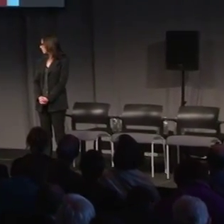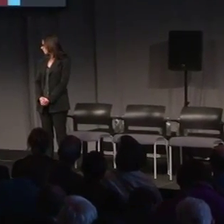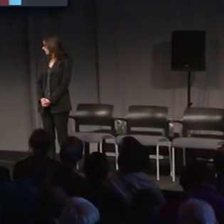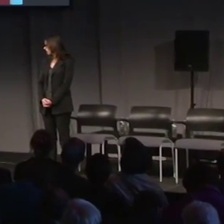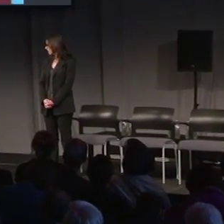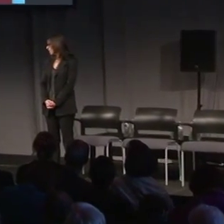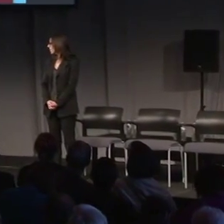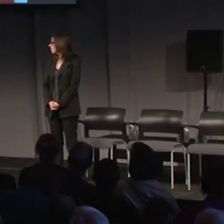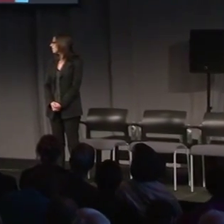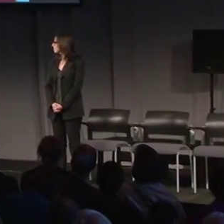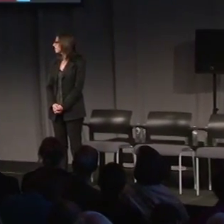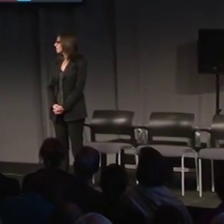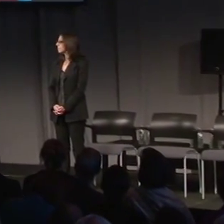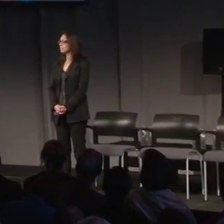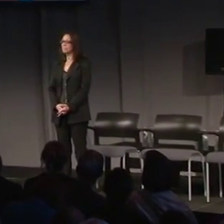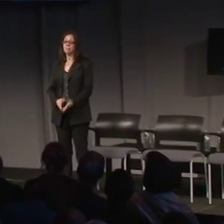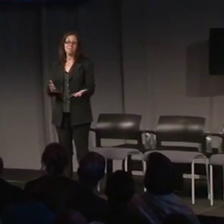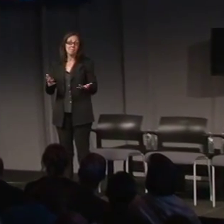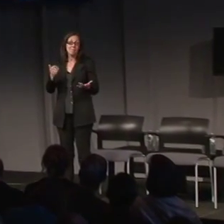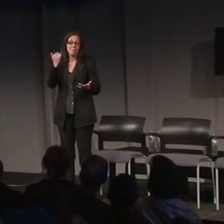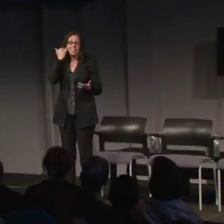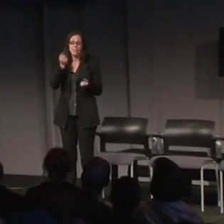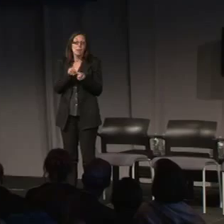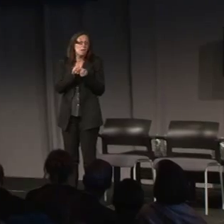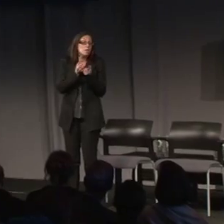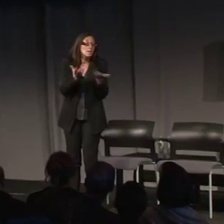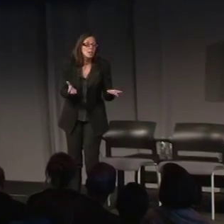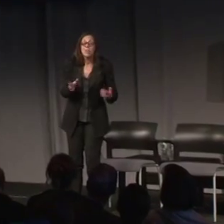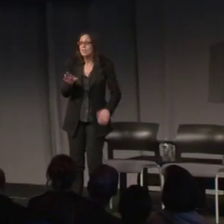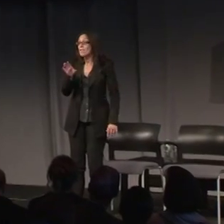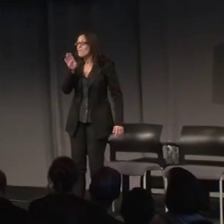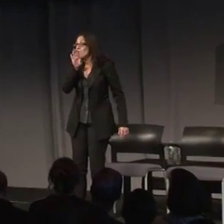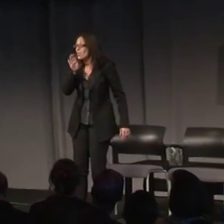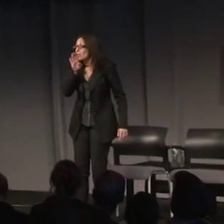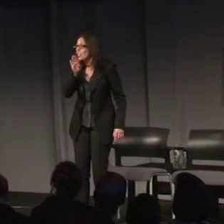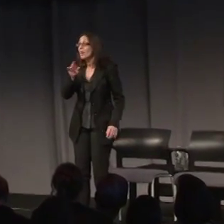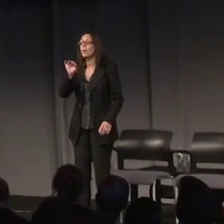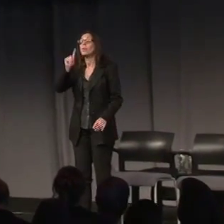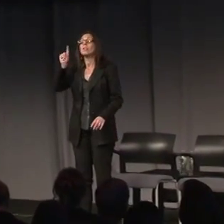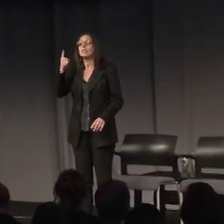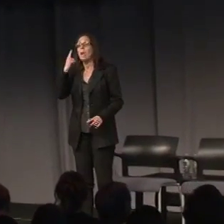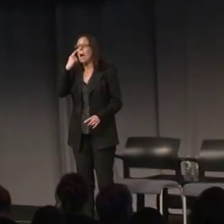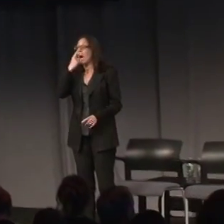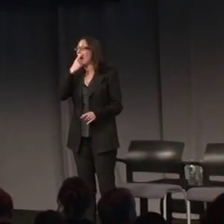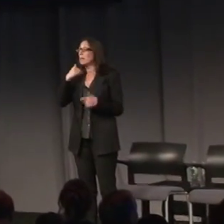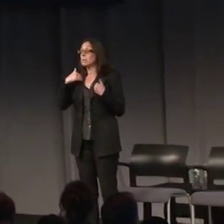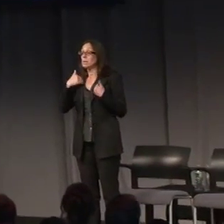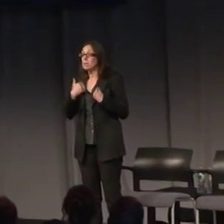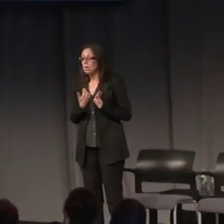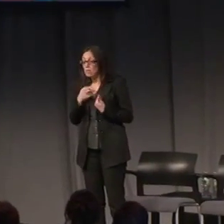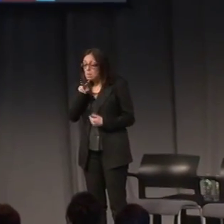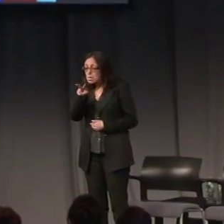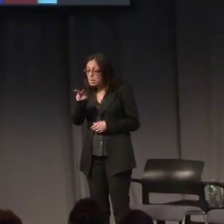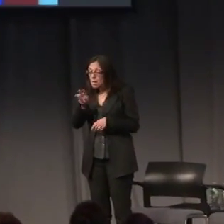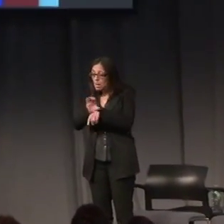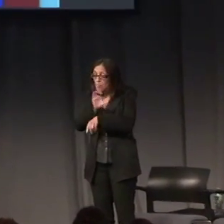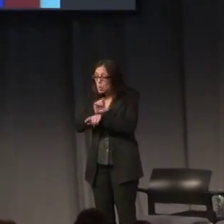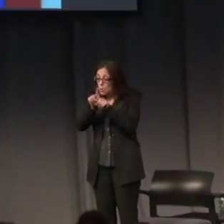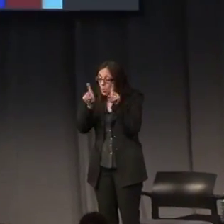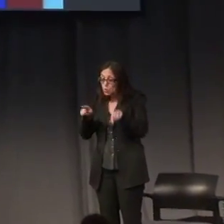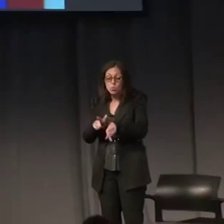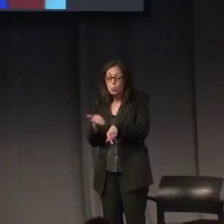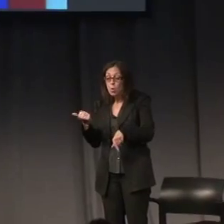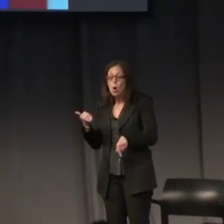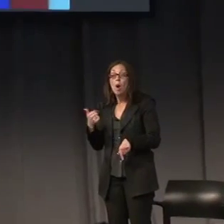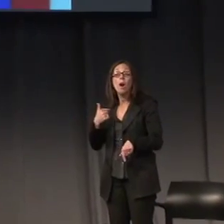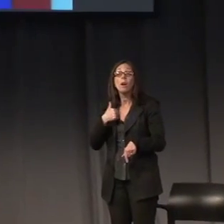In exhaustion or in frustration, or just to refresh eyes strained from being trained too long on my computer screen, I shut them and rub